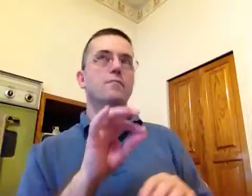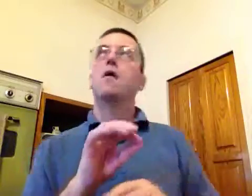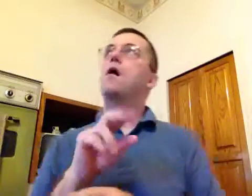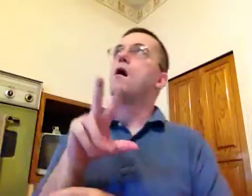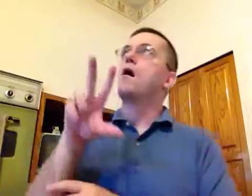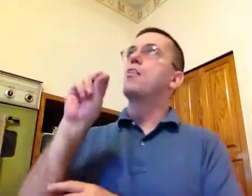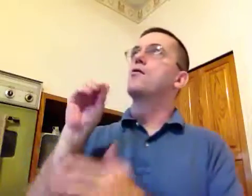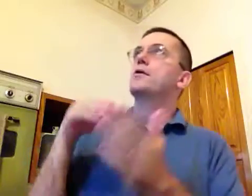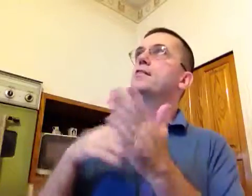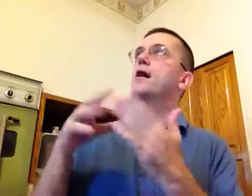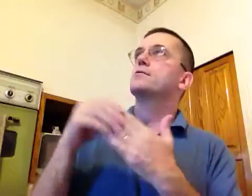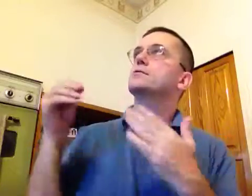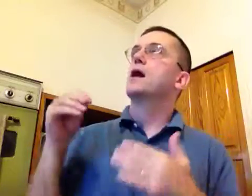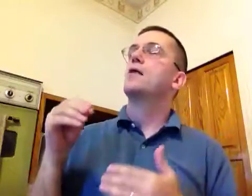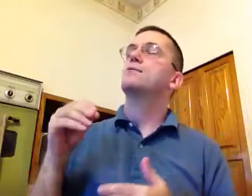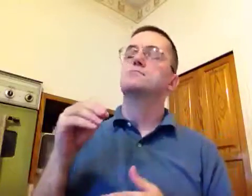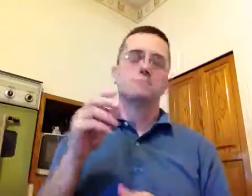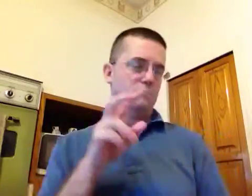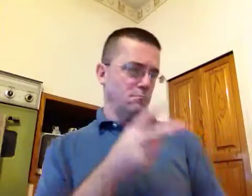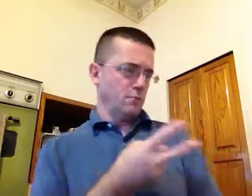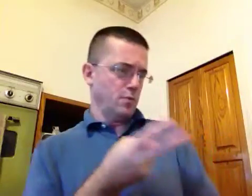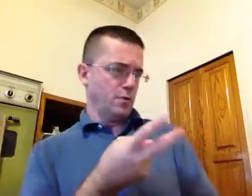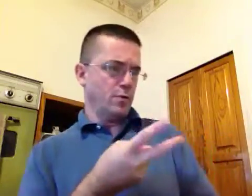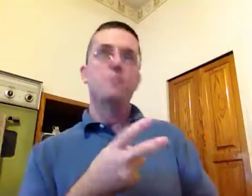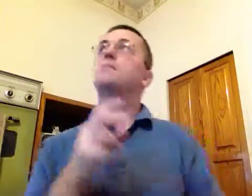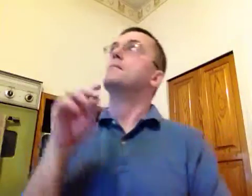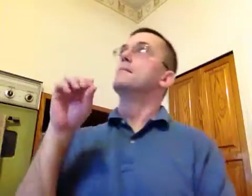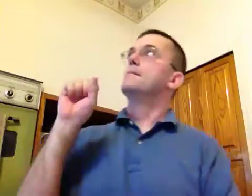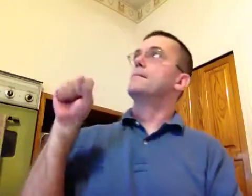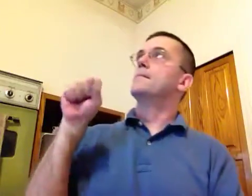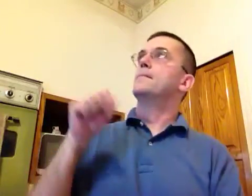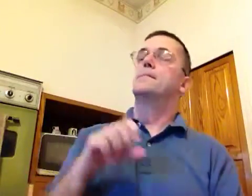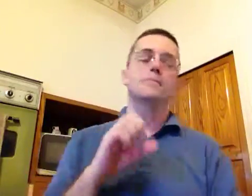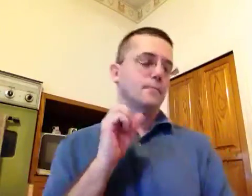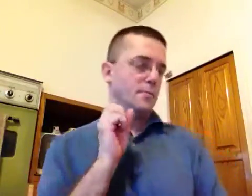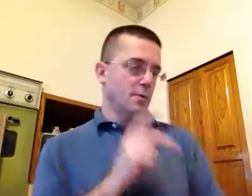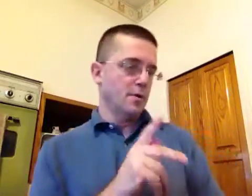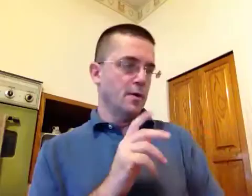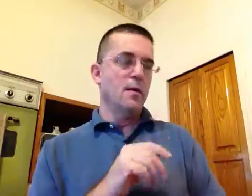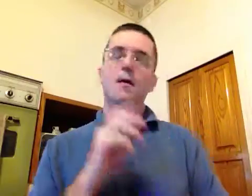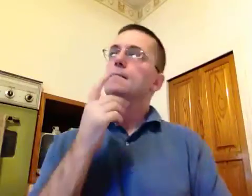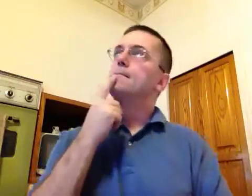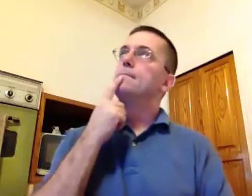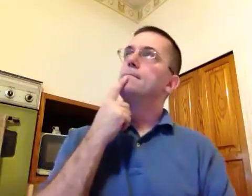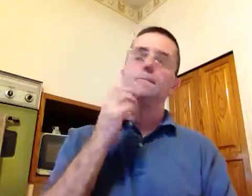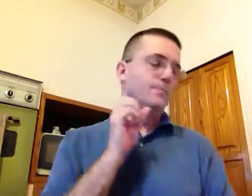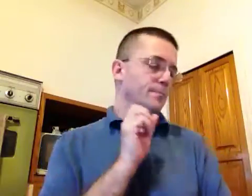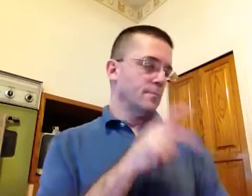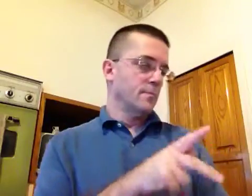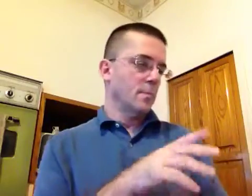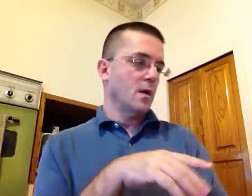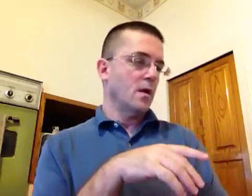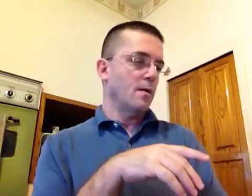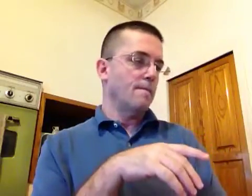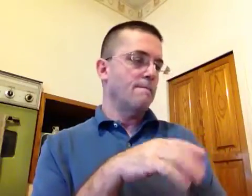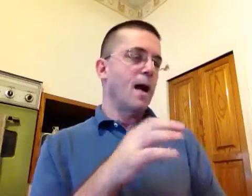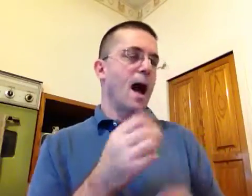$30,000. Between the two of them? Yes, sir. Okay. All right. And so how expensive is the boat? The boat would